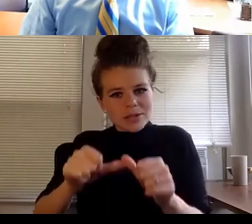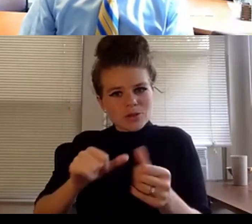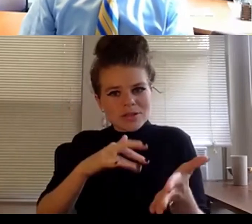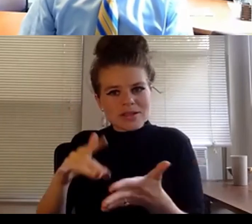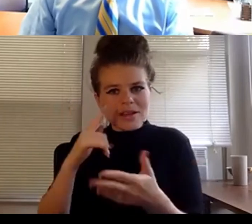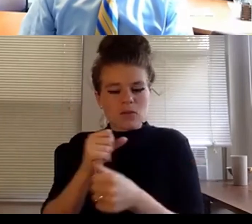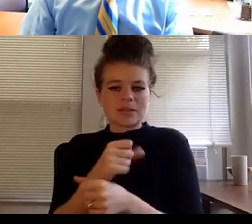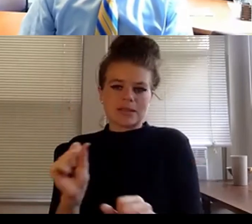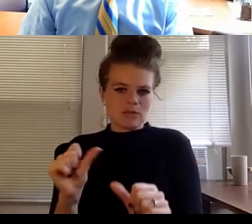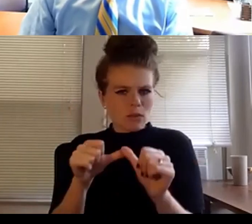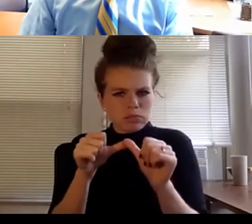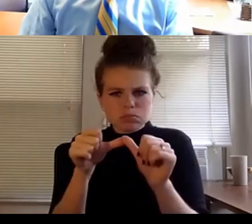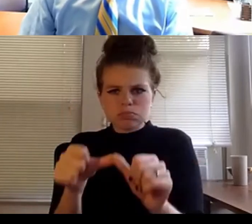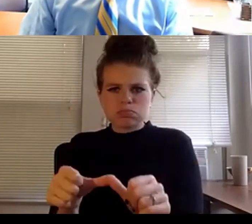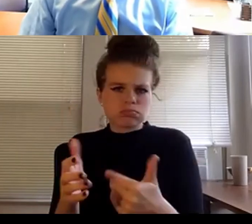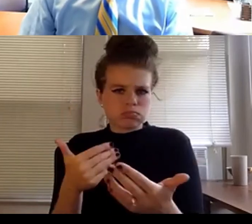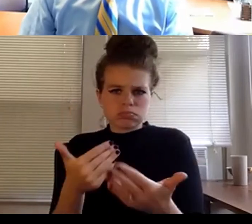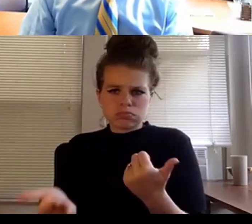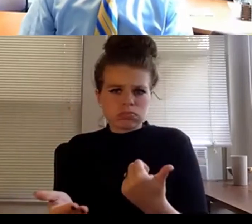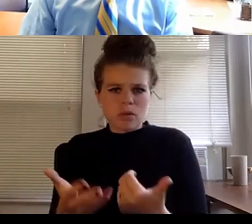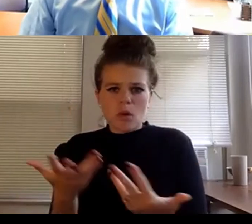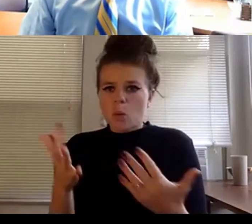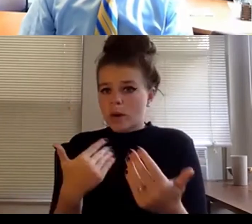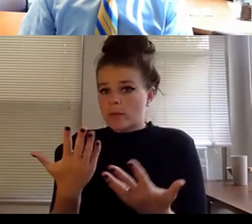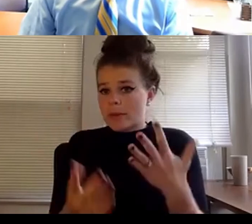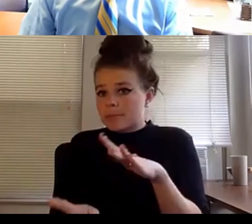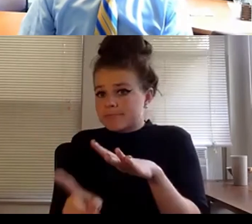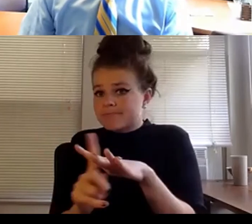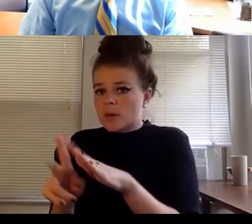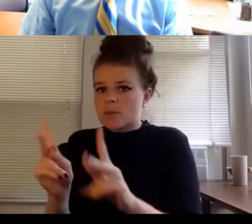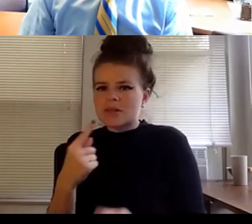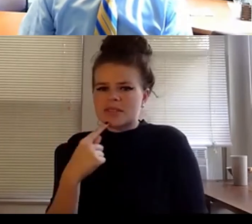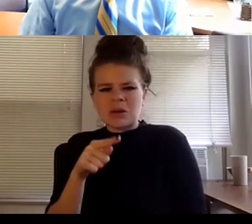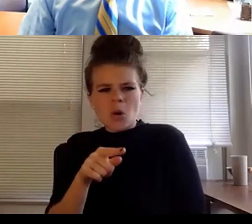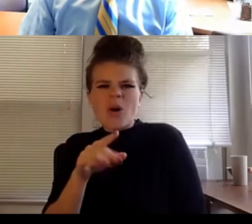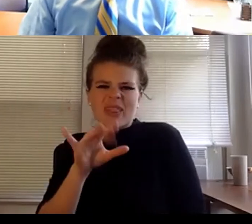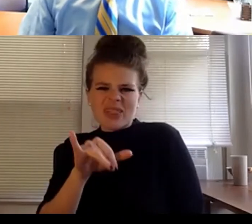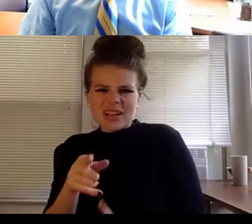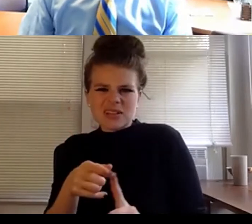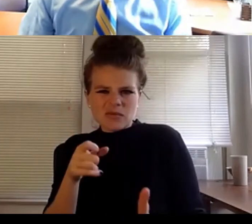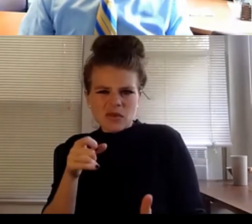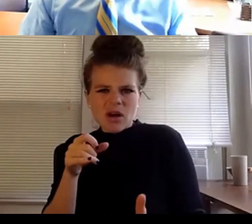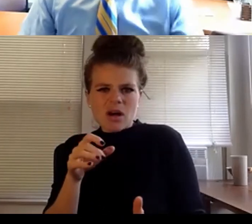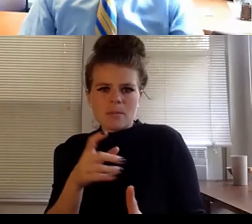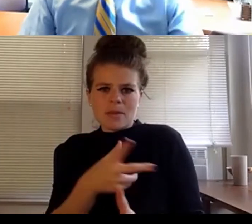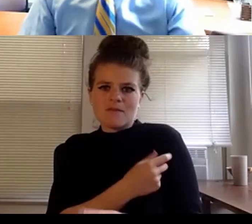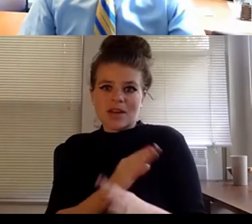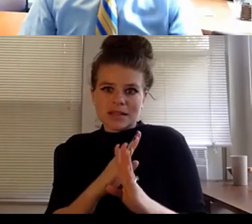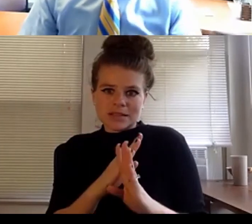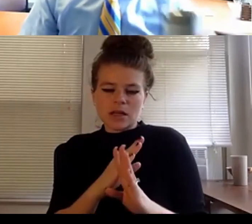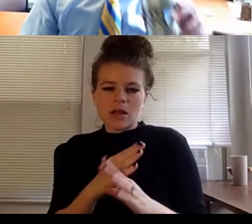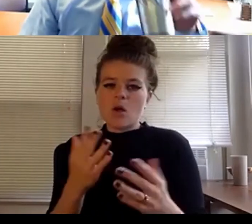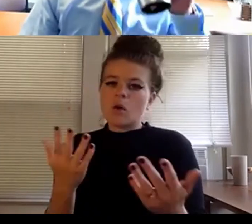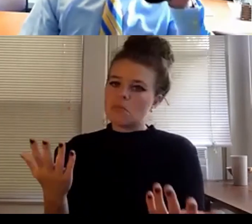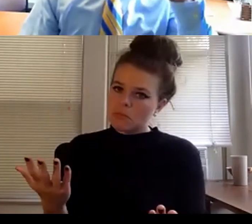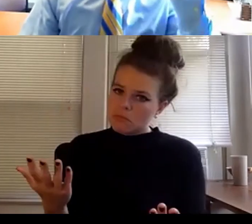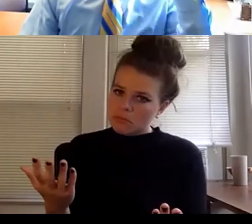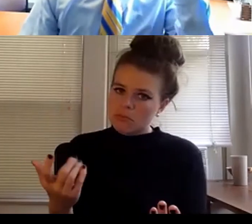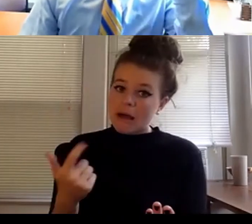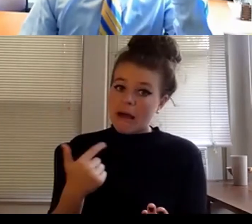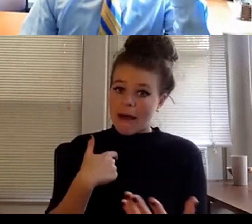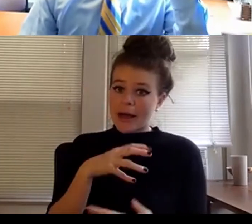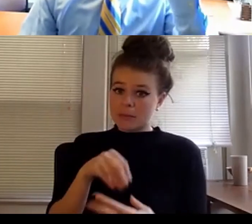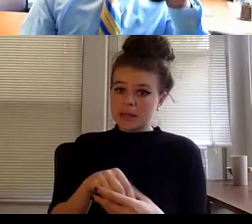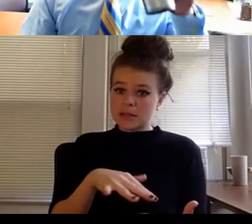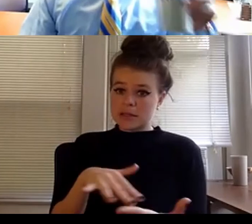safety, what things, come along that people say, well, that's because of I got the vaccine. I'm in a study that is